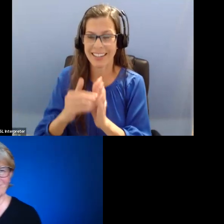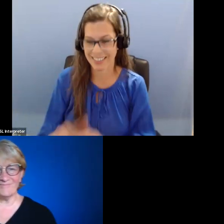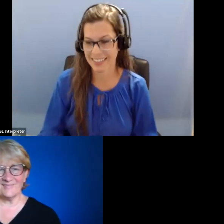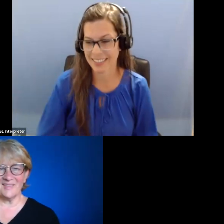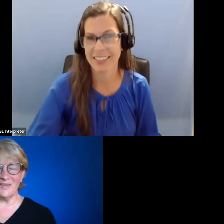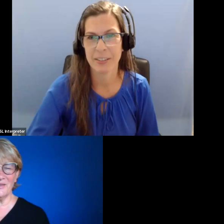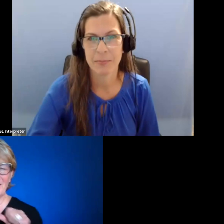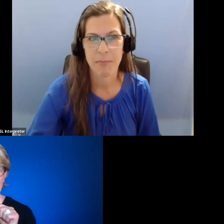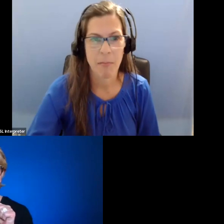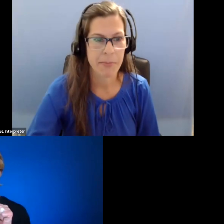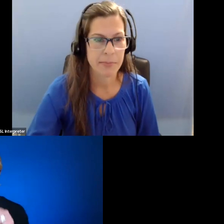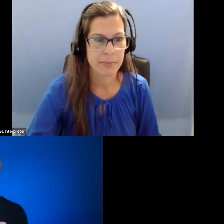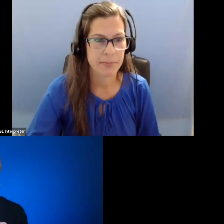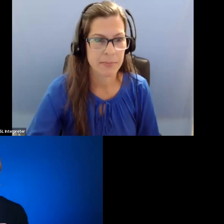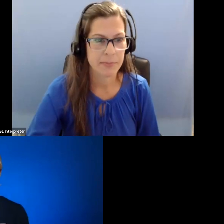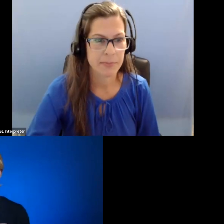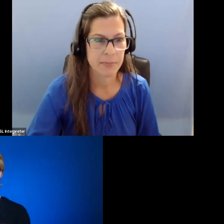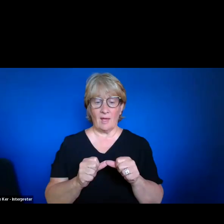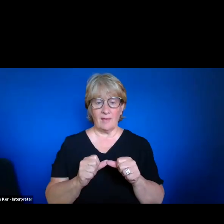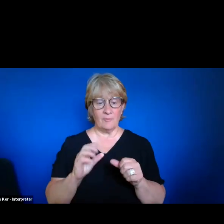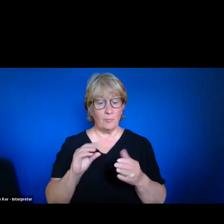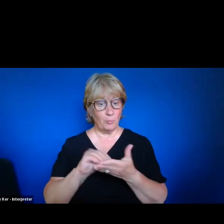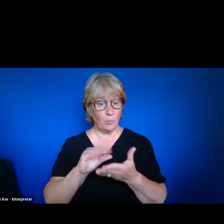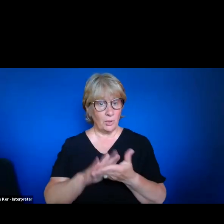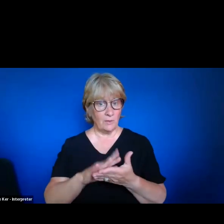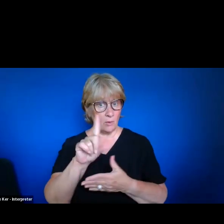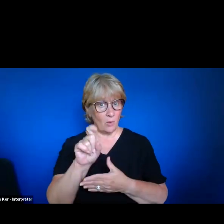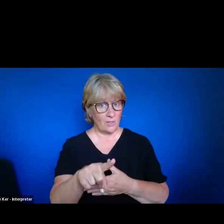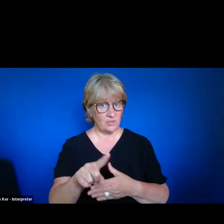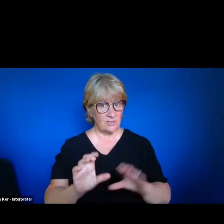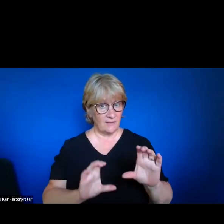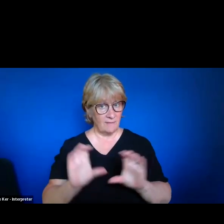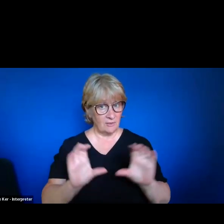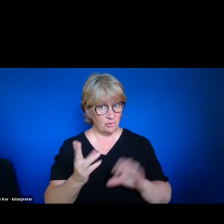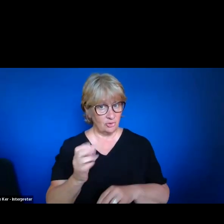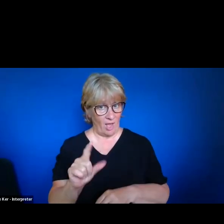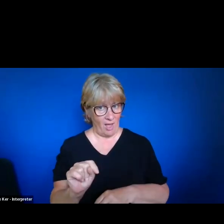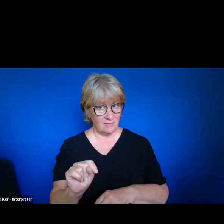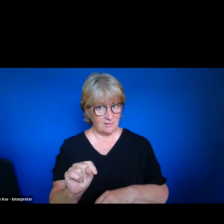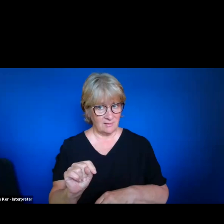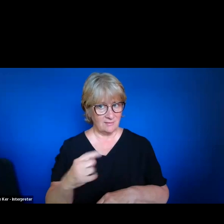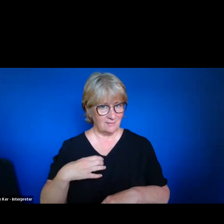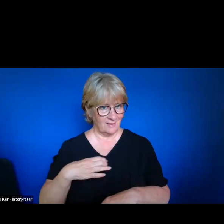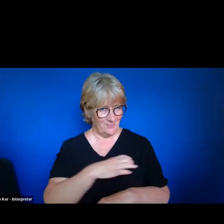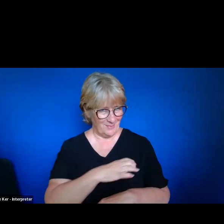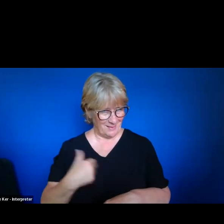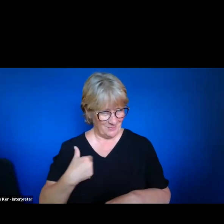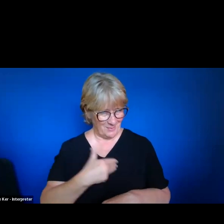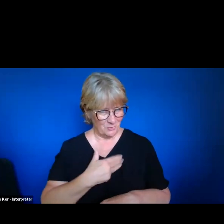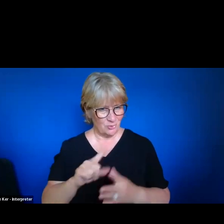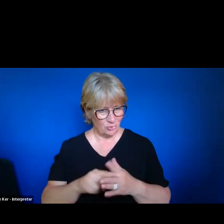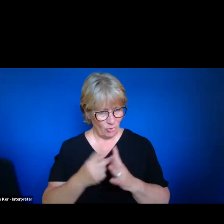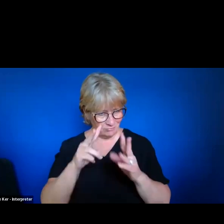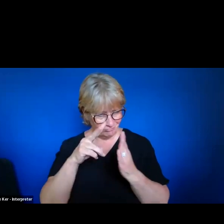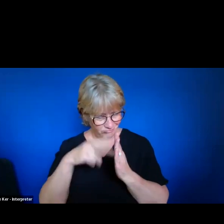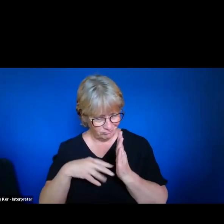this wrestling. And so I put the prompt questions in the chat. I'm going to ask steering committee members to start diving into those. And it looks